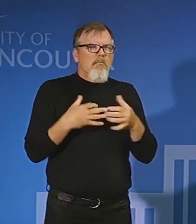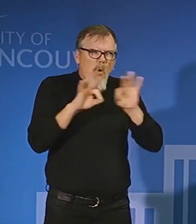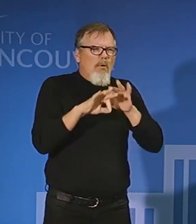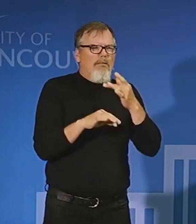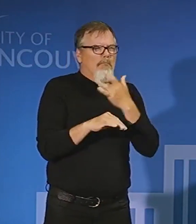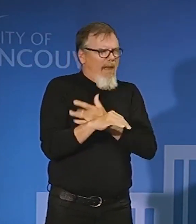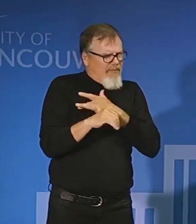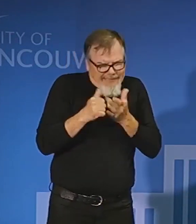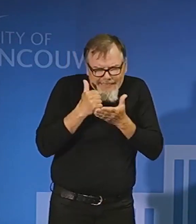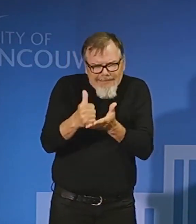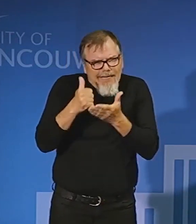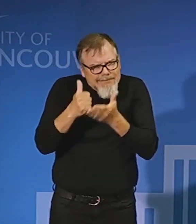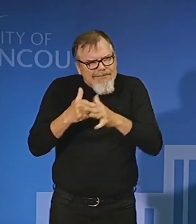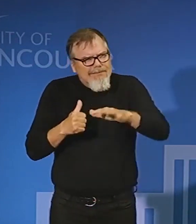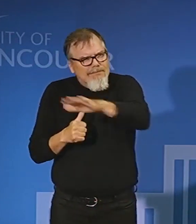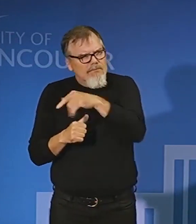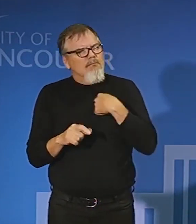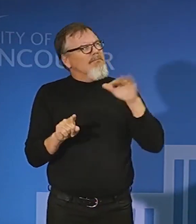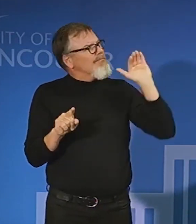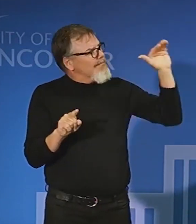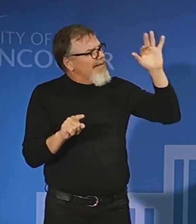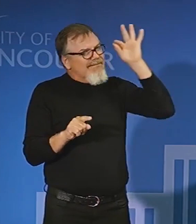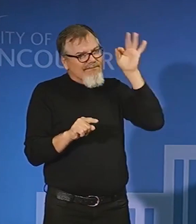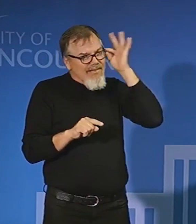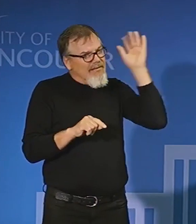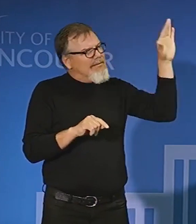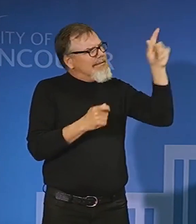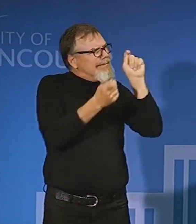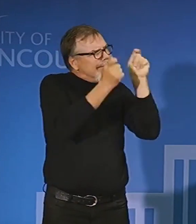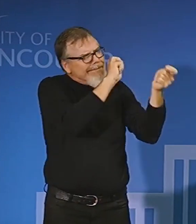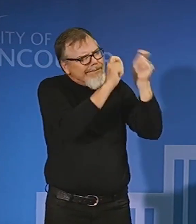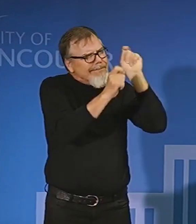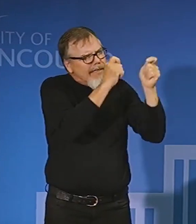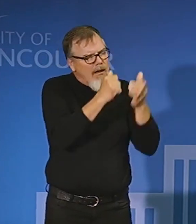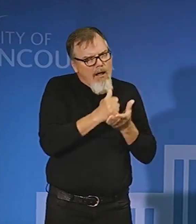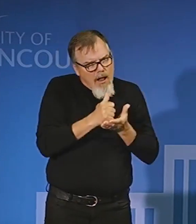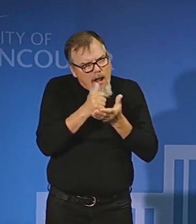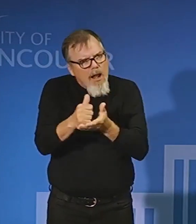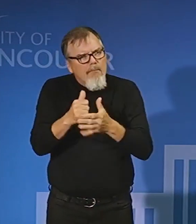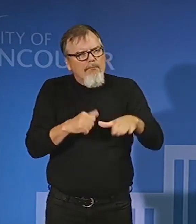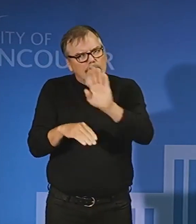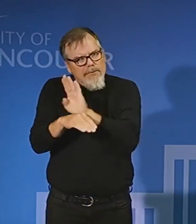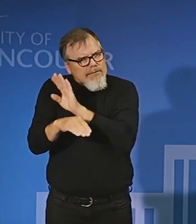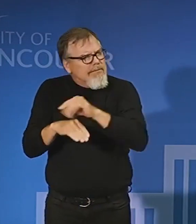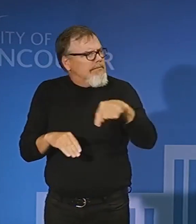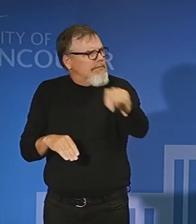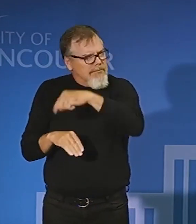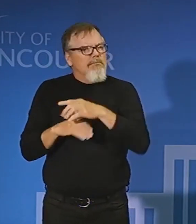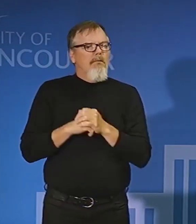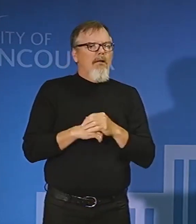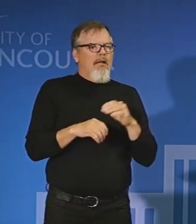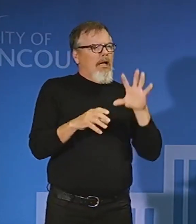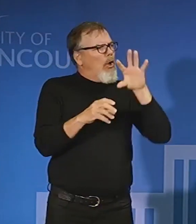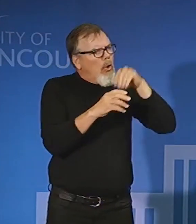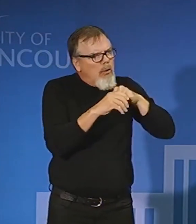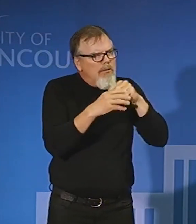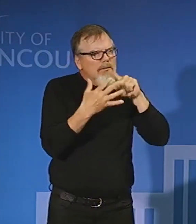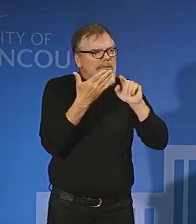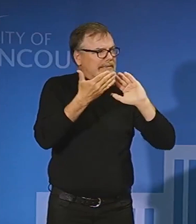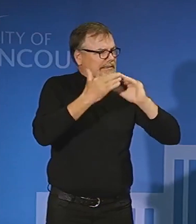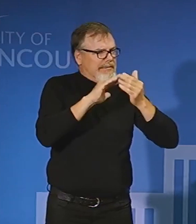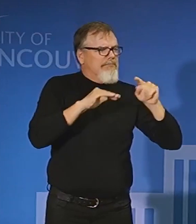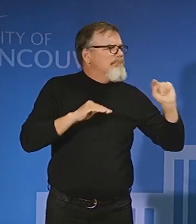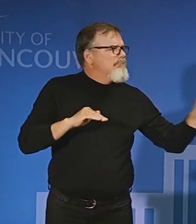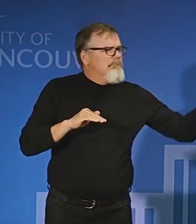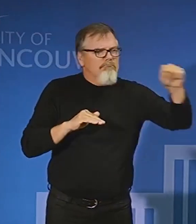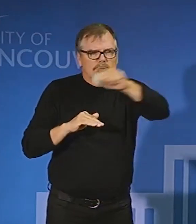to do better on commercial rents, including extending the program to include municipalities. So that's it on my